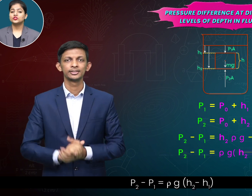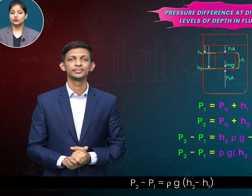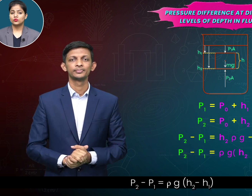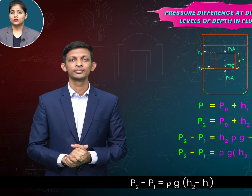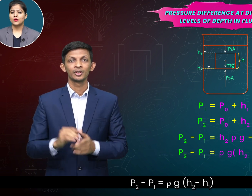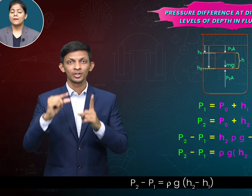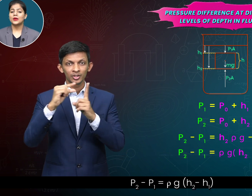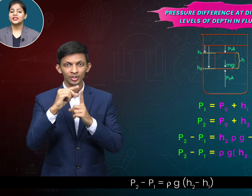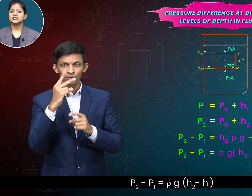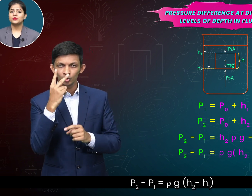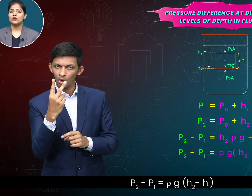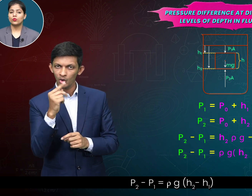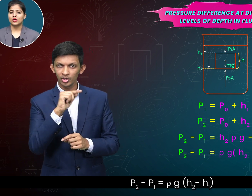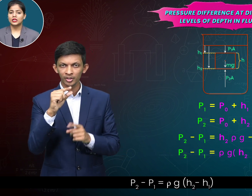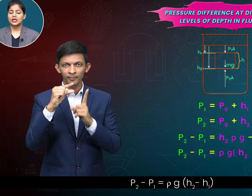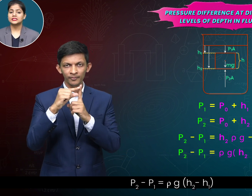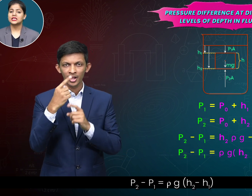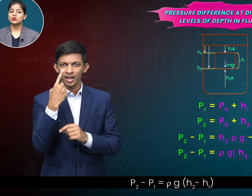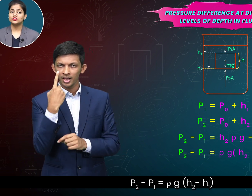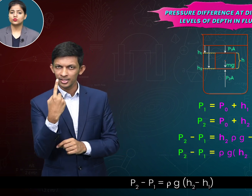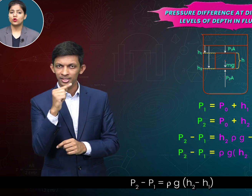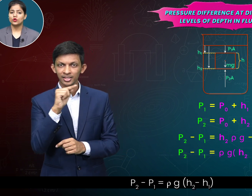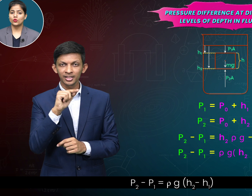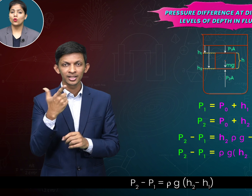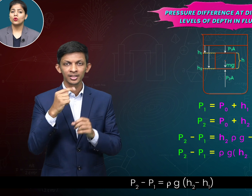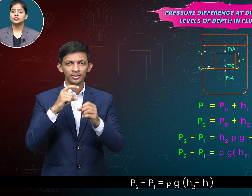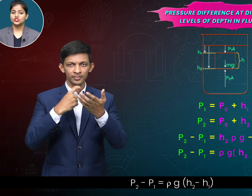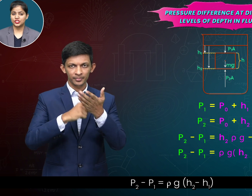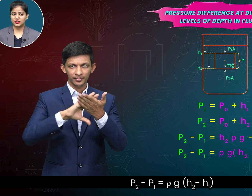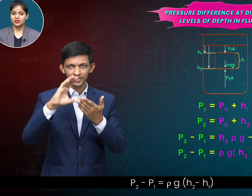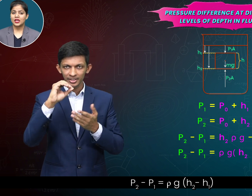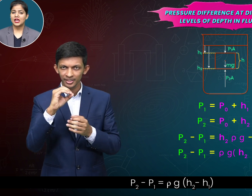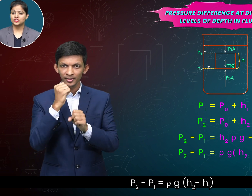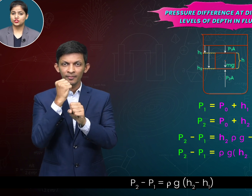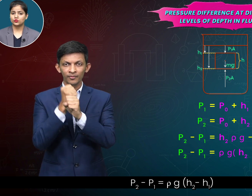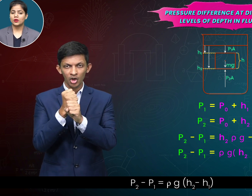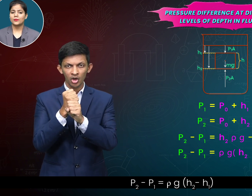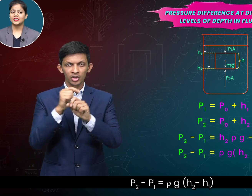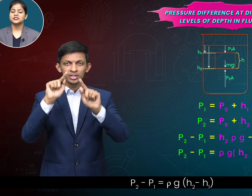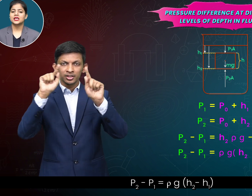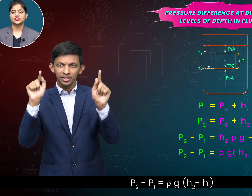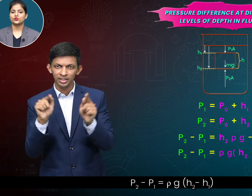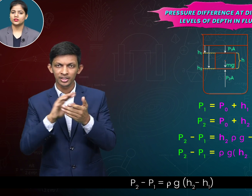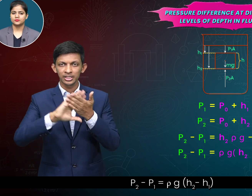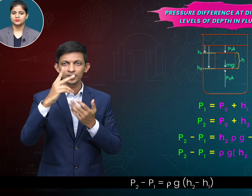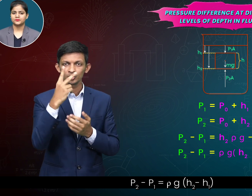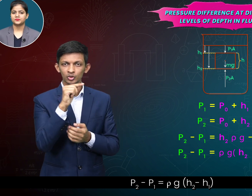P2 minus P1 is equal to rho g h2 minus h1.